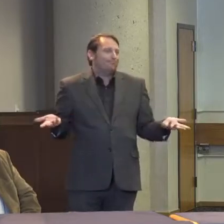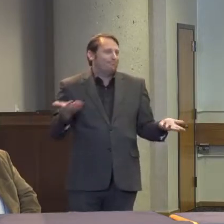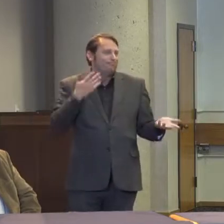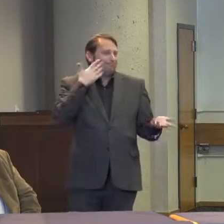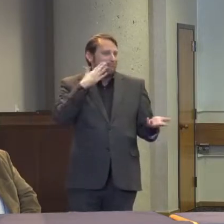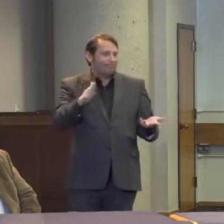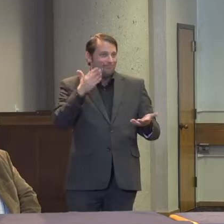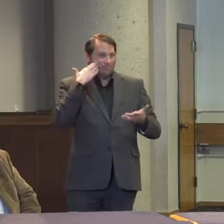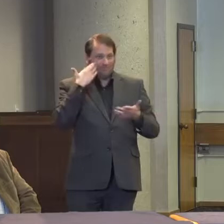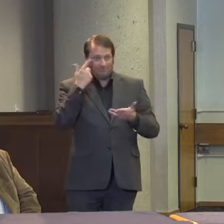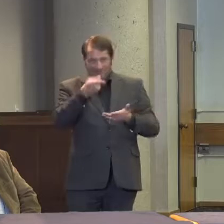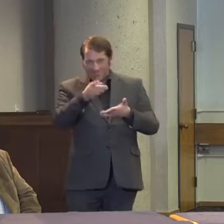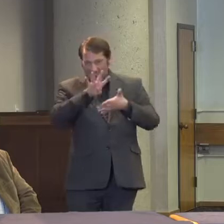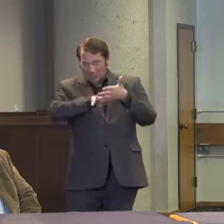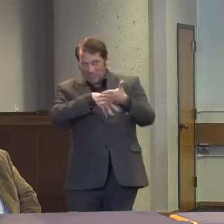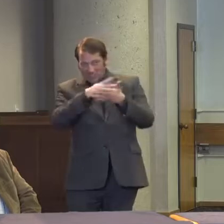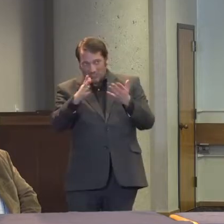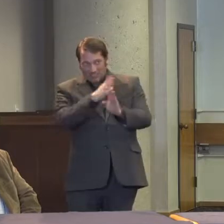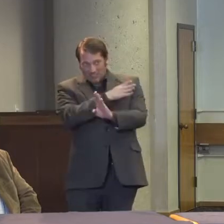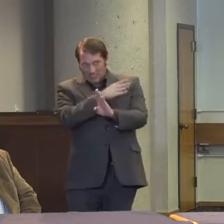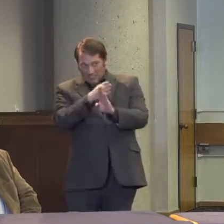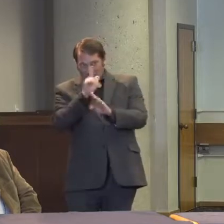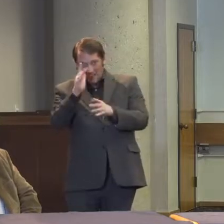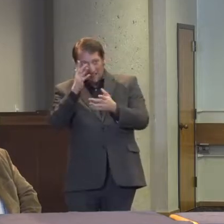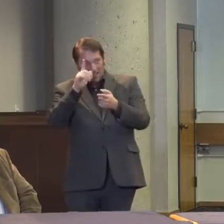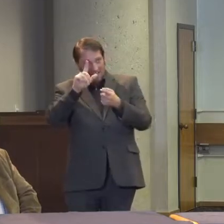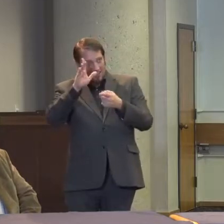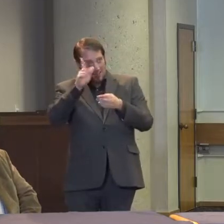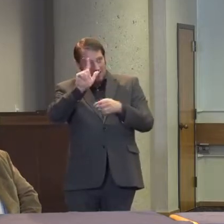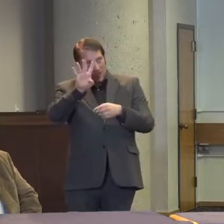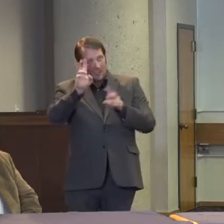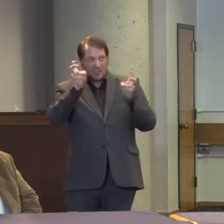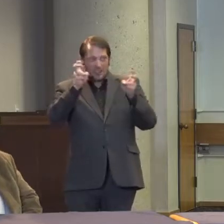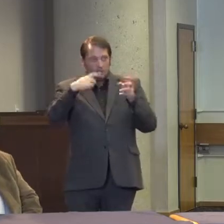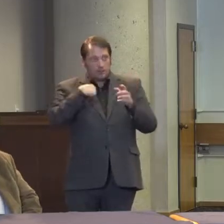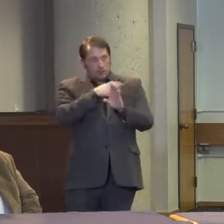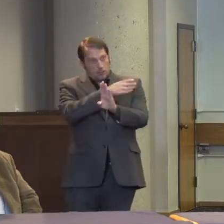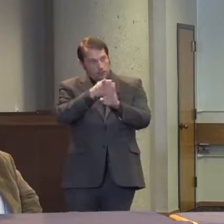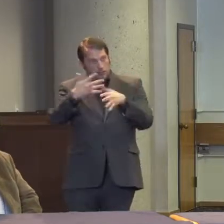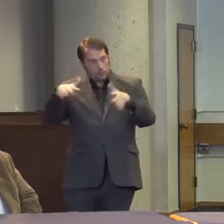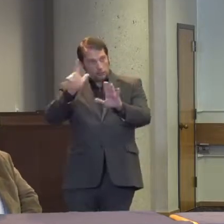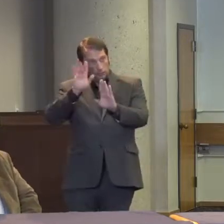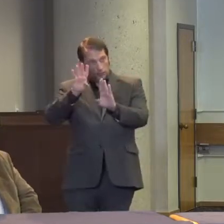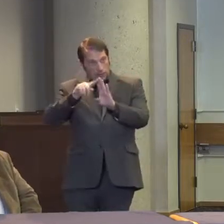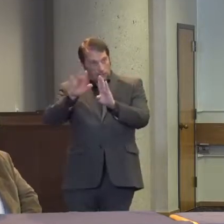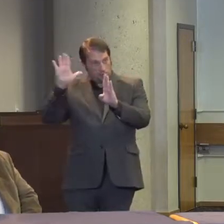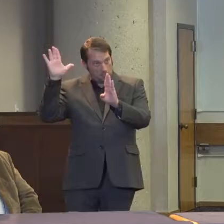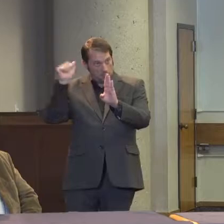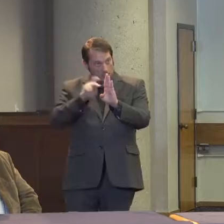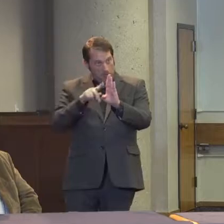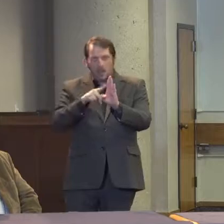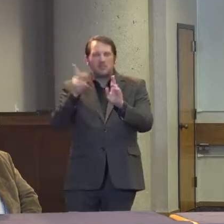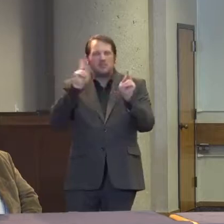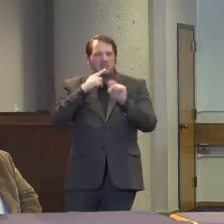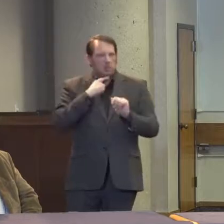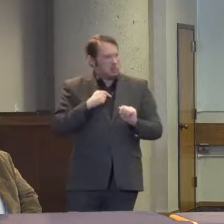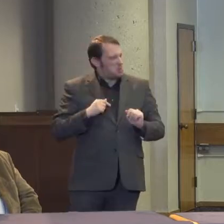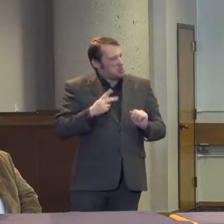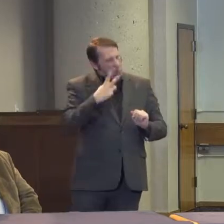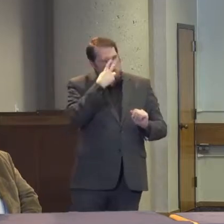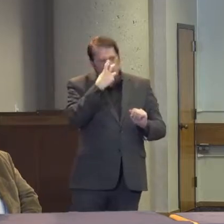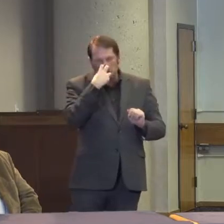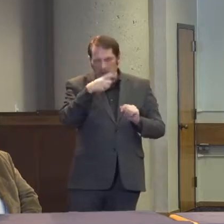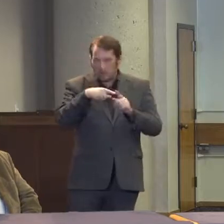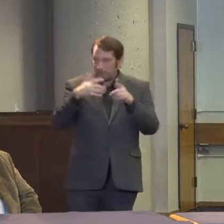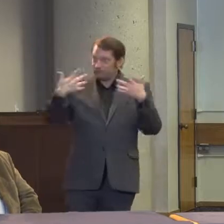24th. Students would be come back into school April 27th. People say, well, there's no way that's going to happen, and it may well not. What I